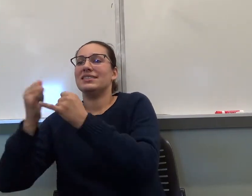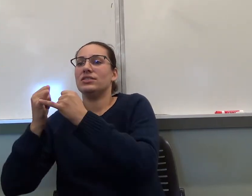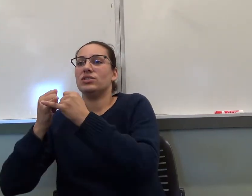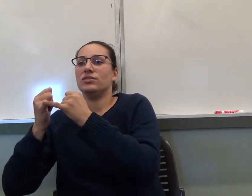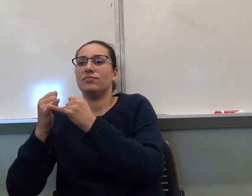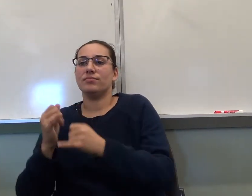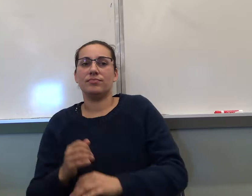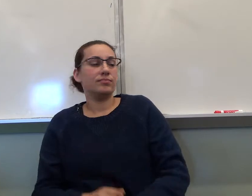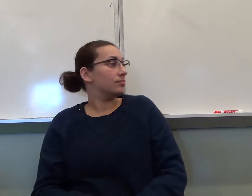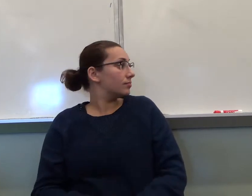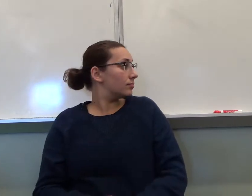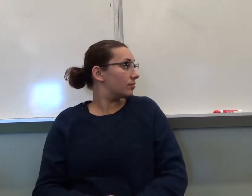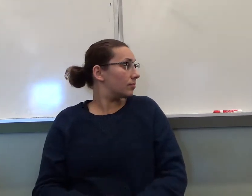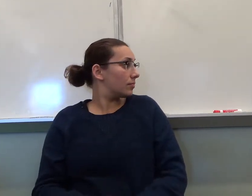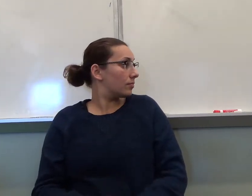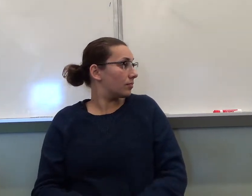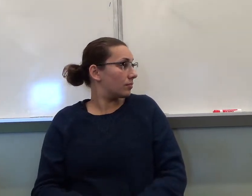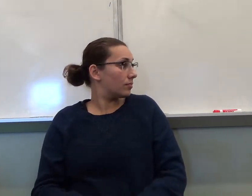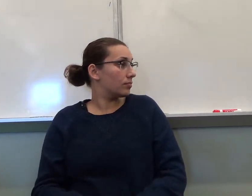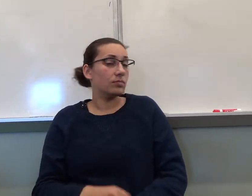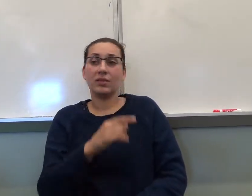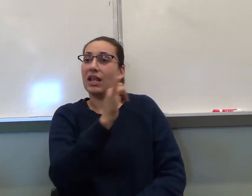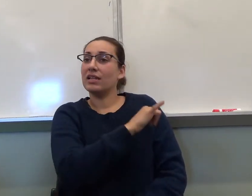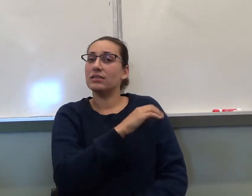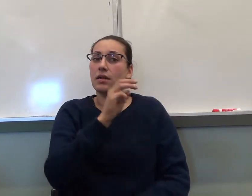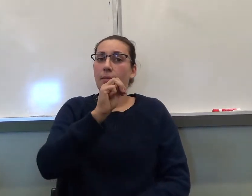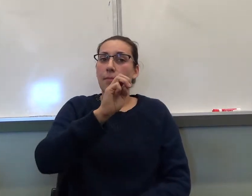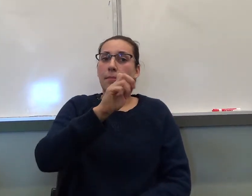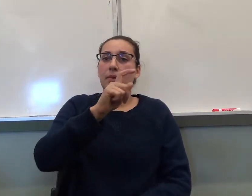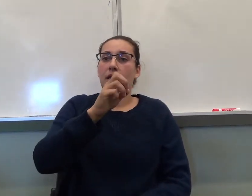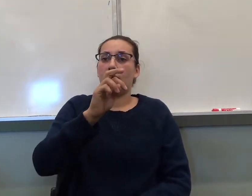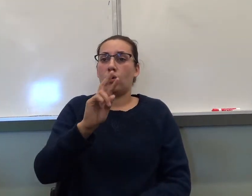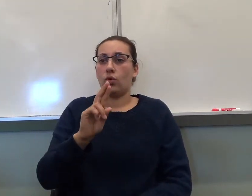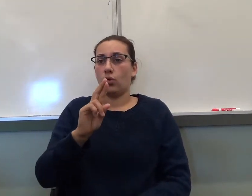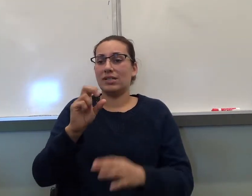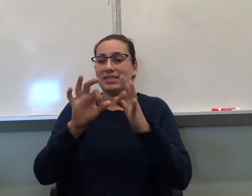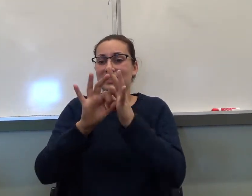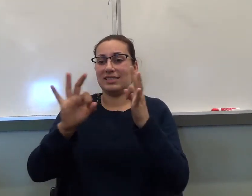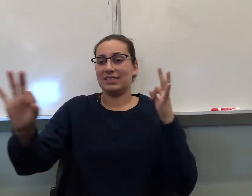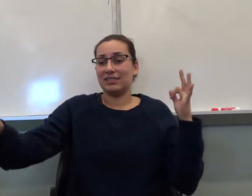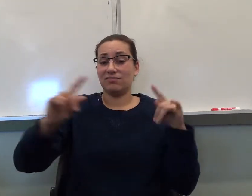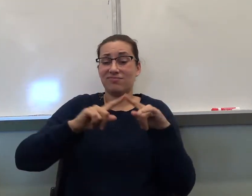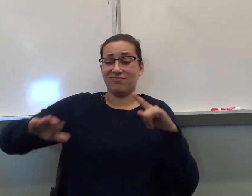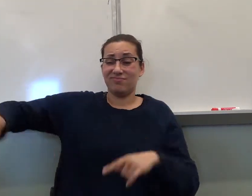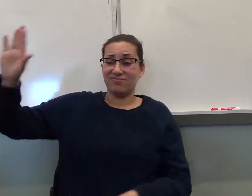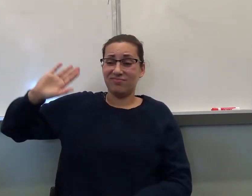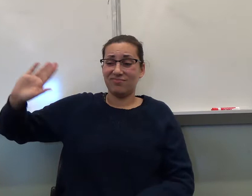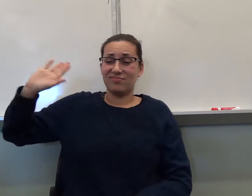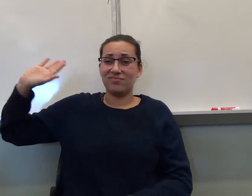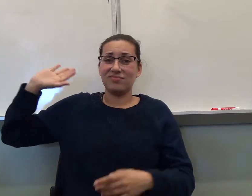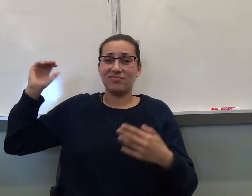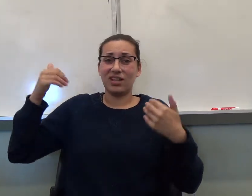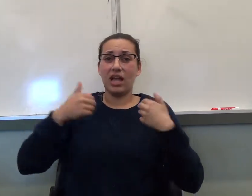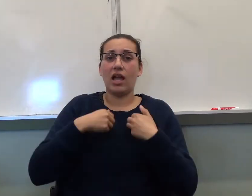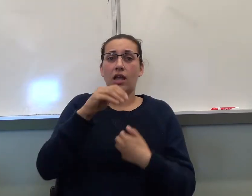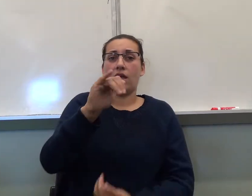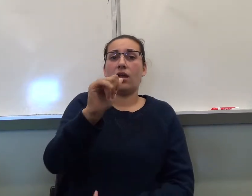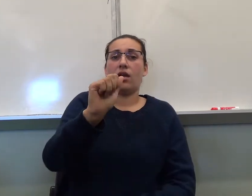a yardstick. This is a meter stick, which we'll talk about today. Okay. But in the old days, these are yardsticks. The difference is only about 3